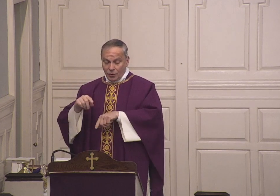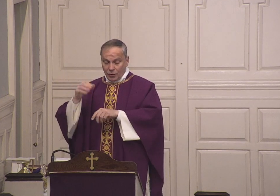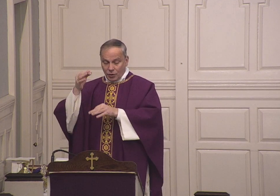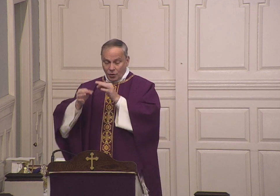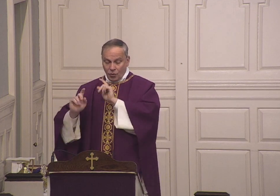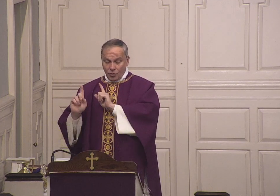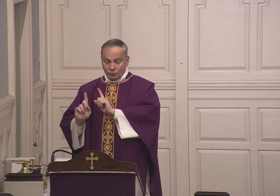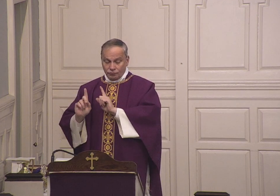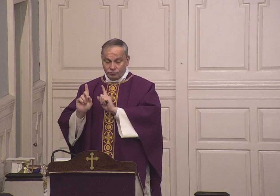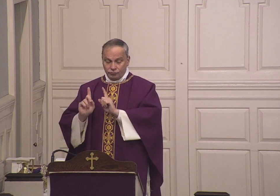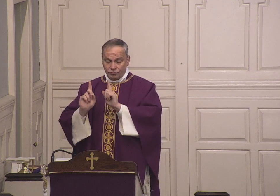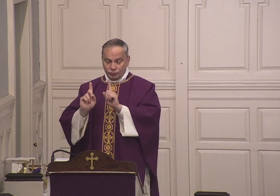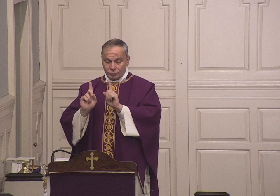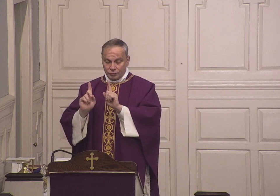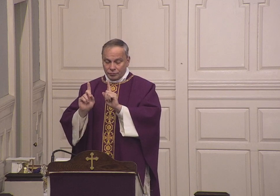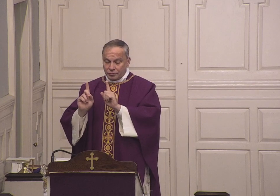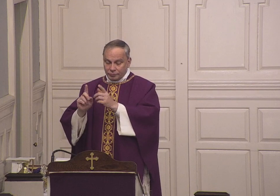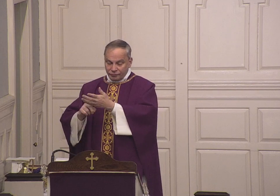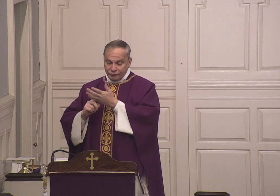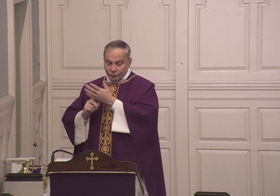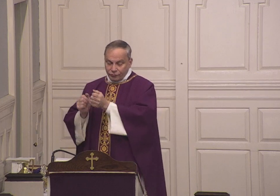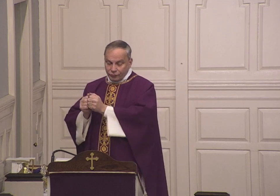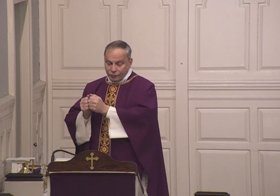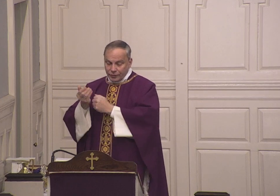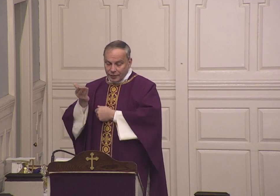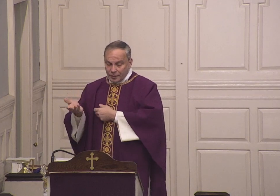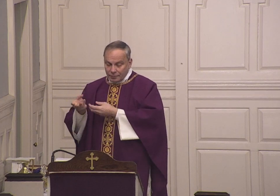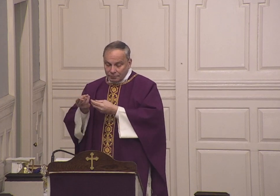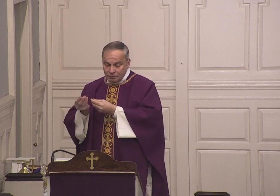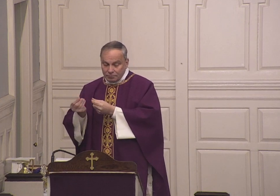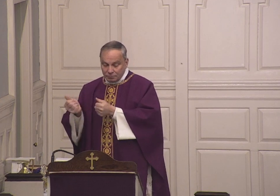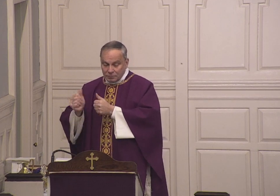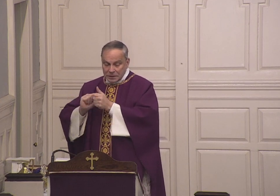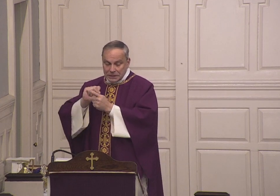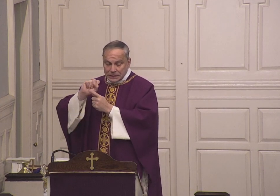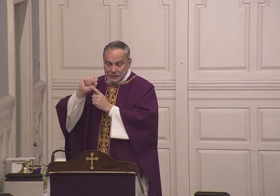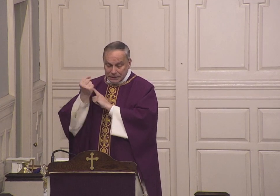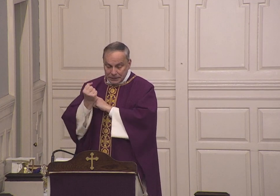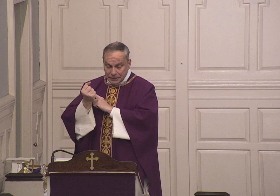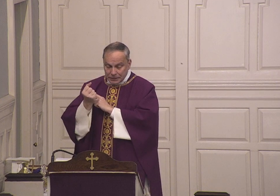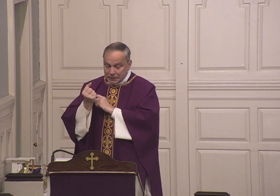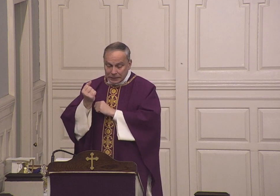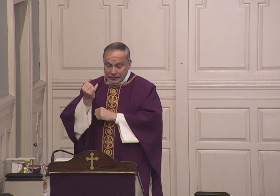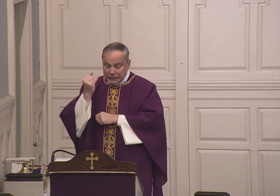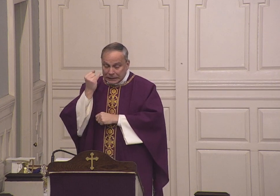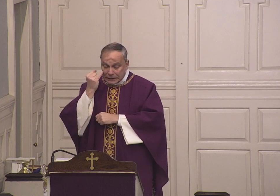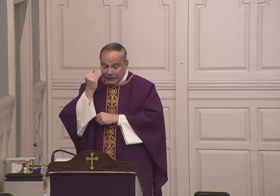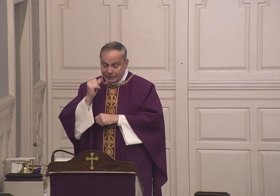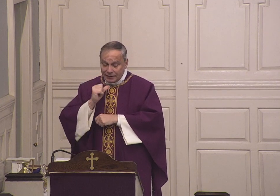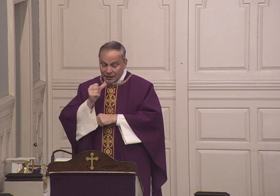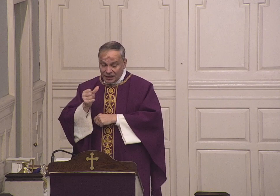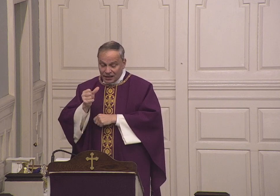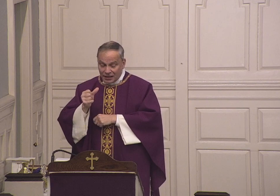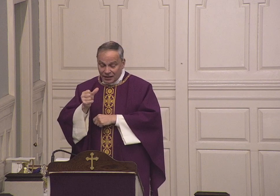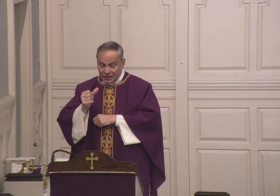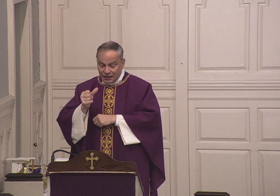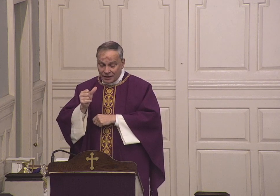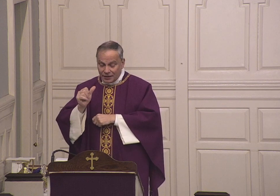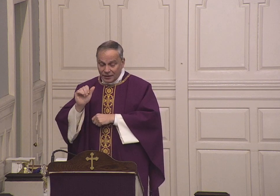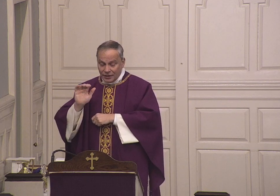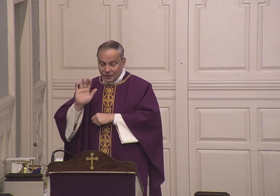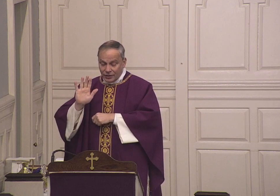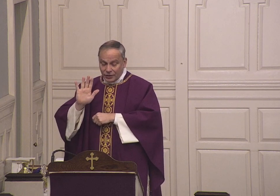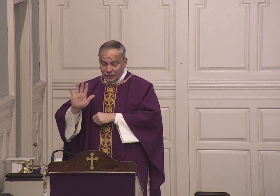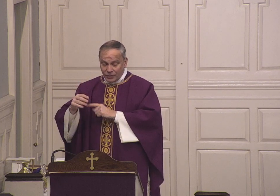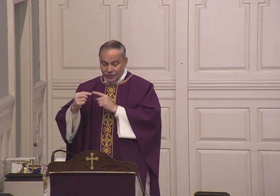your brother, and then come and offer your gift. Settle with your opponent quickly while on the way to court.